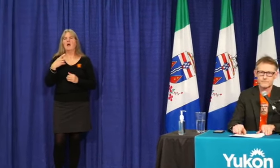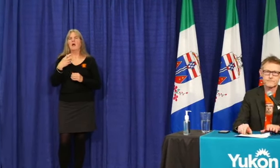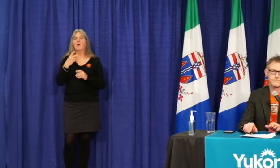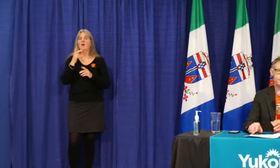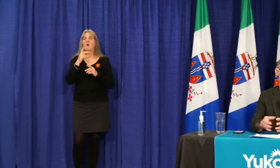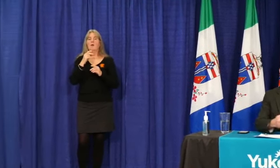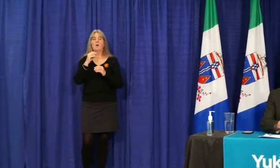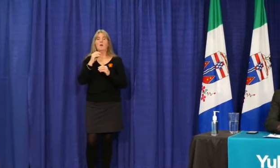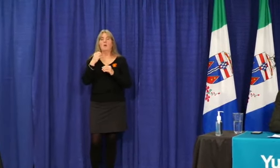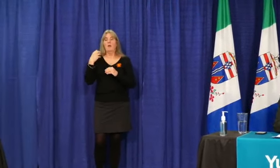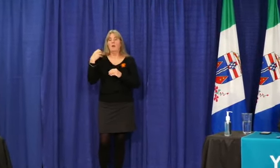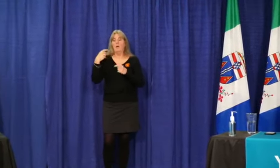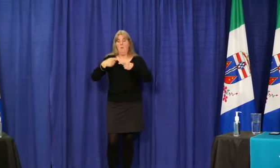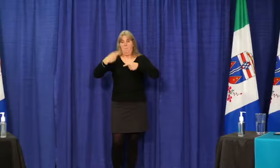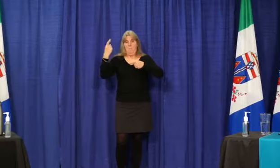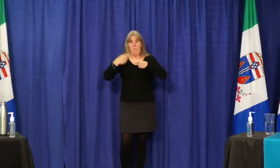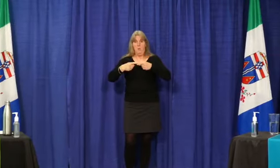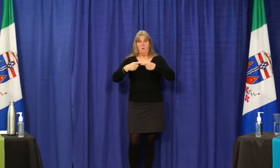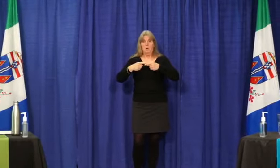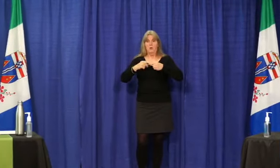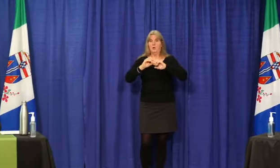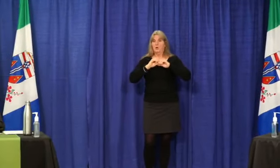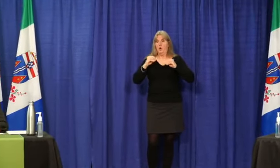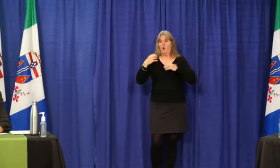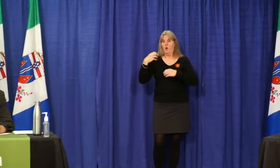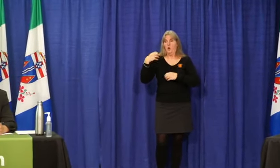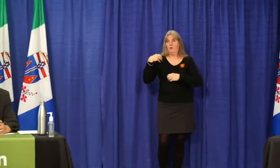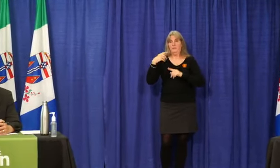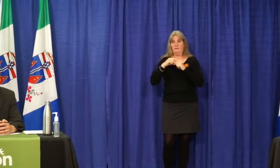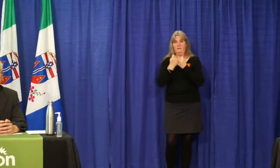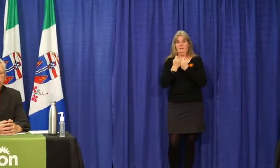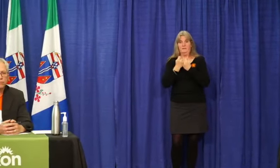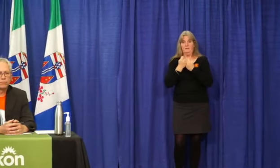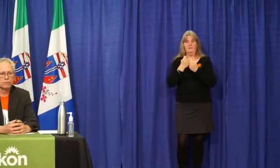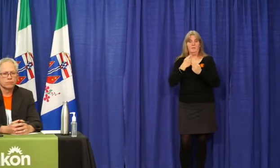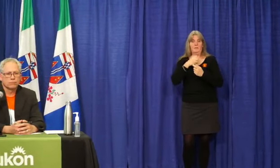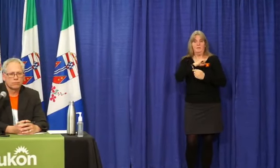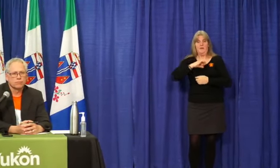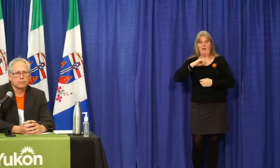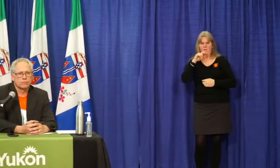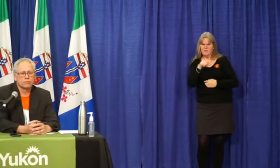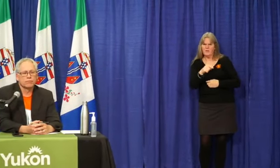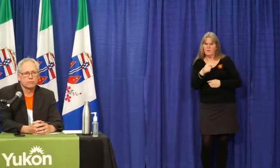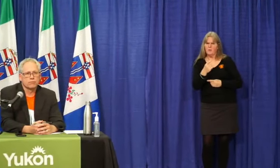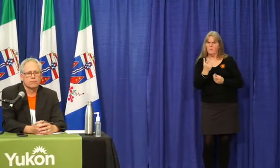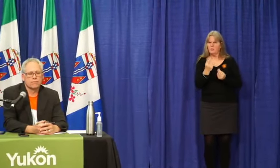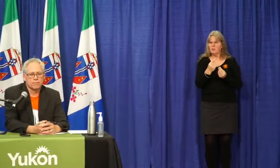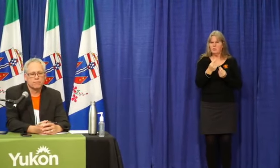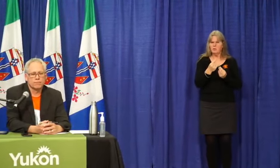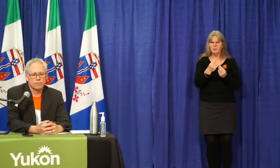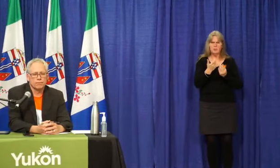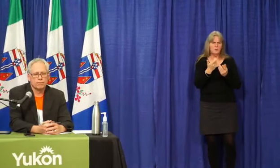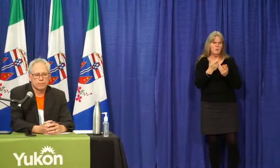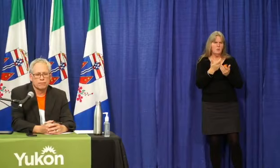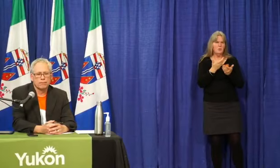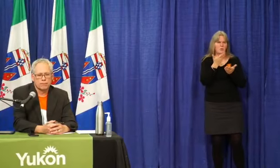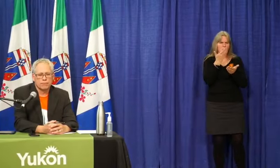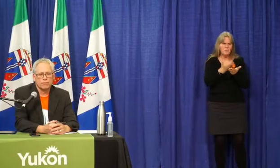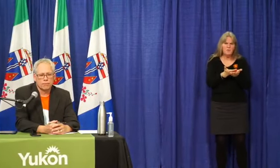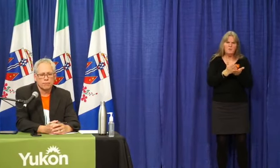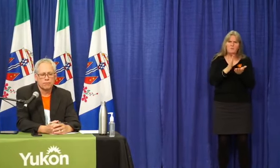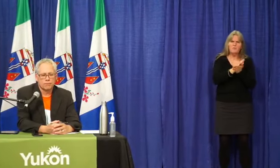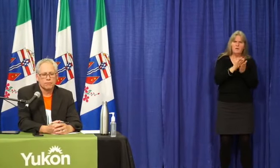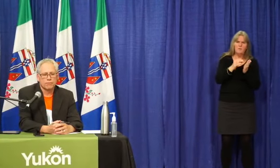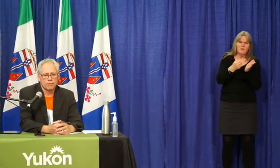the info stop. Are you sort of relying on community complaints, or how do you figure out that someone